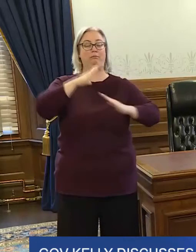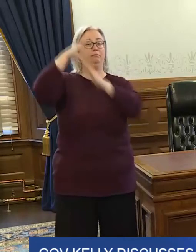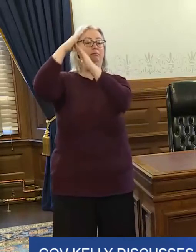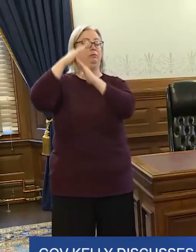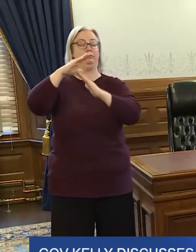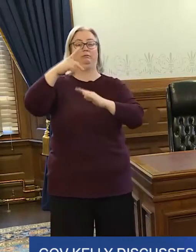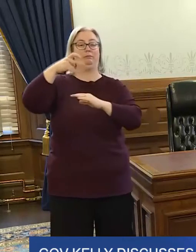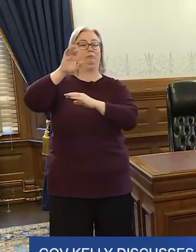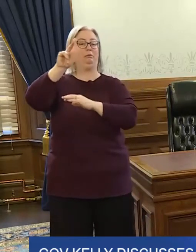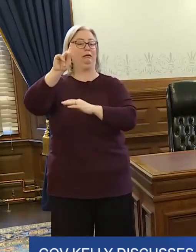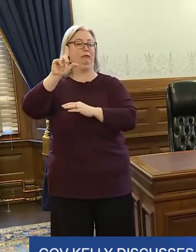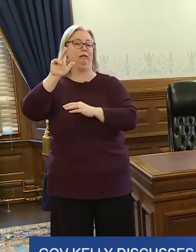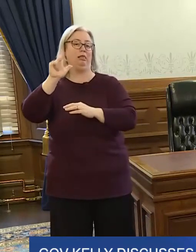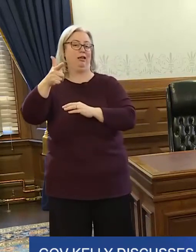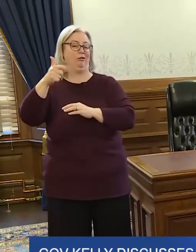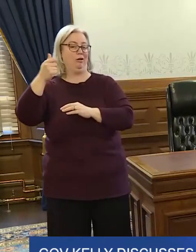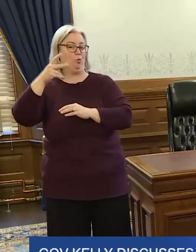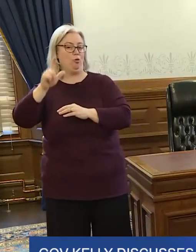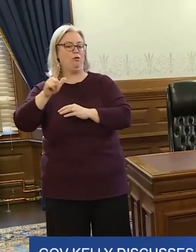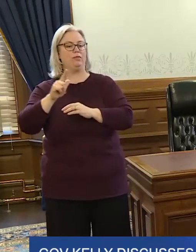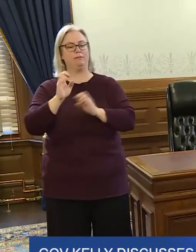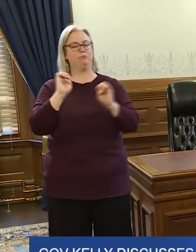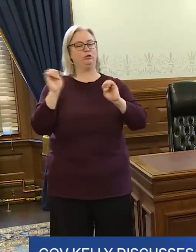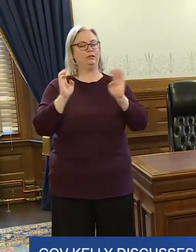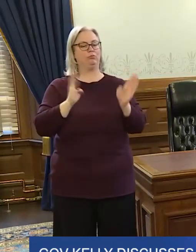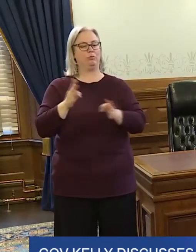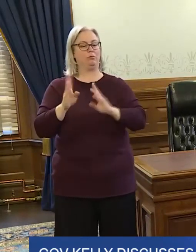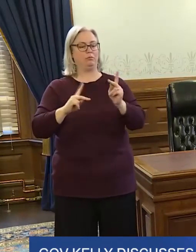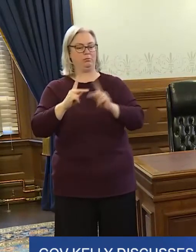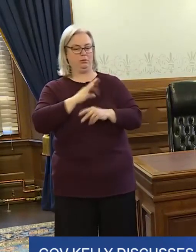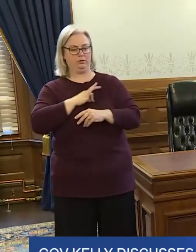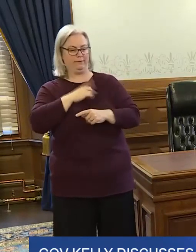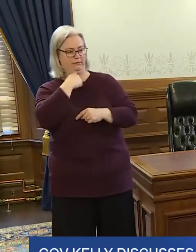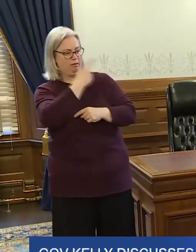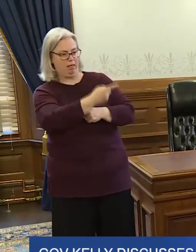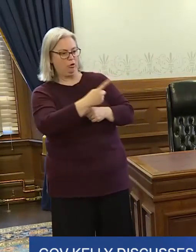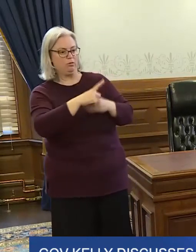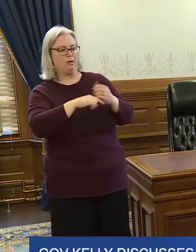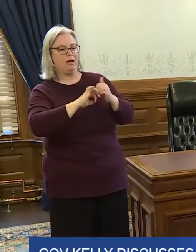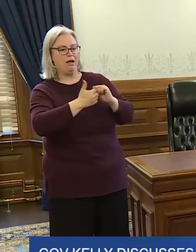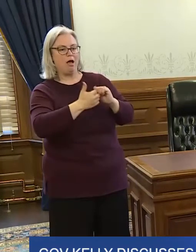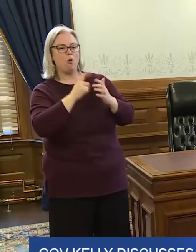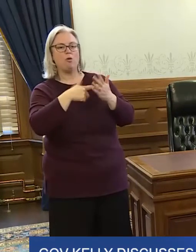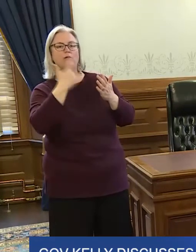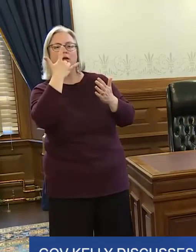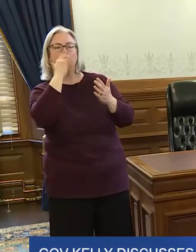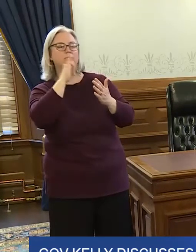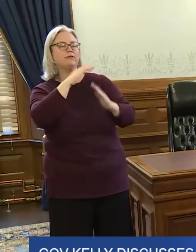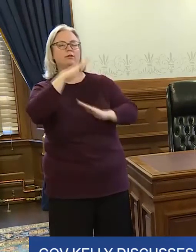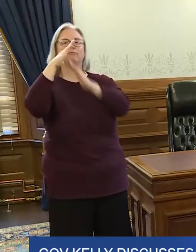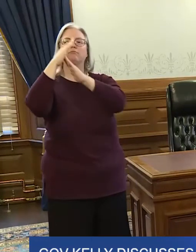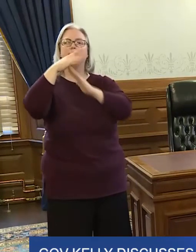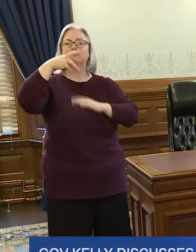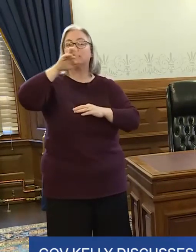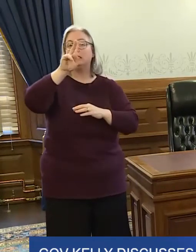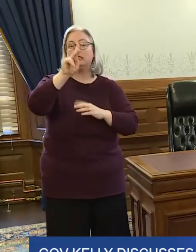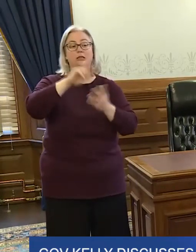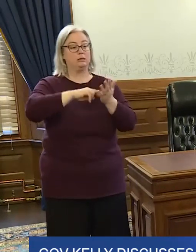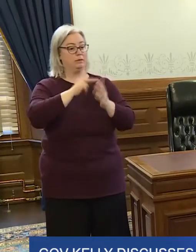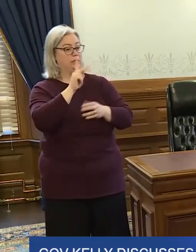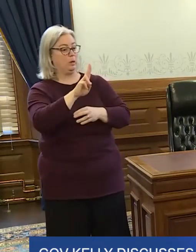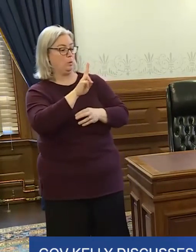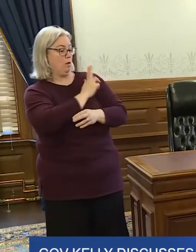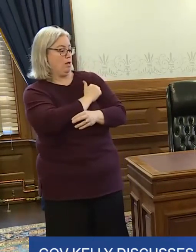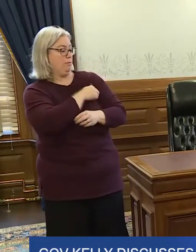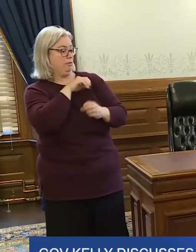in April. What are the emergency preparedness people telling you about how that looks? Does KU Hospital in